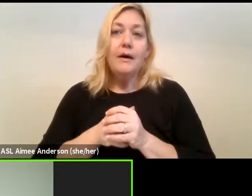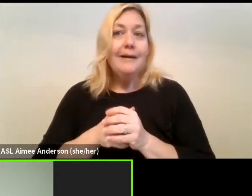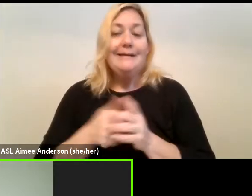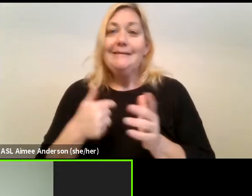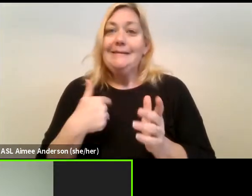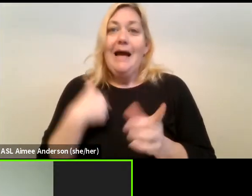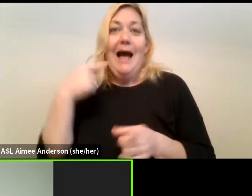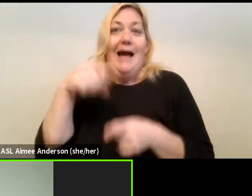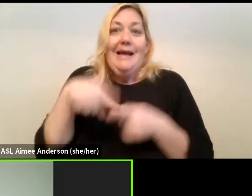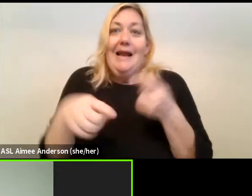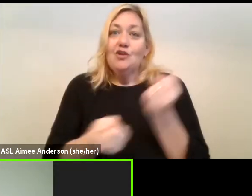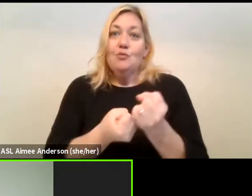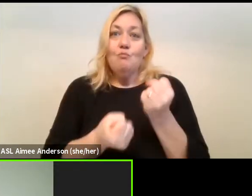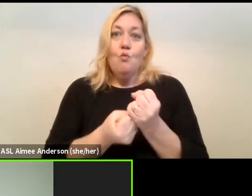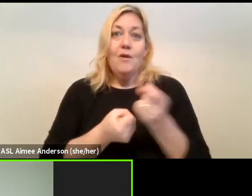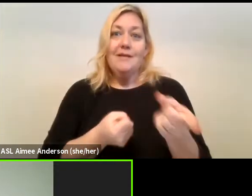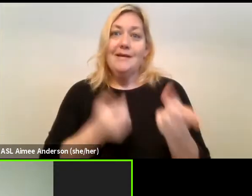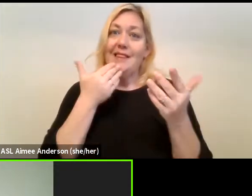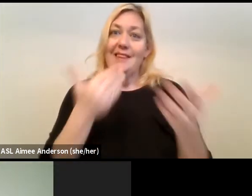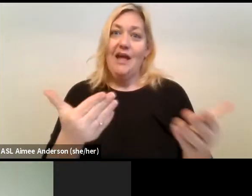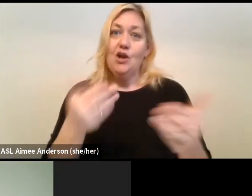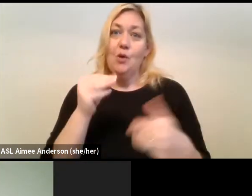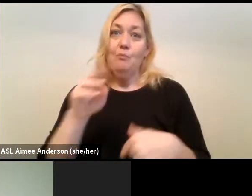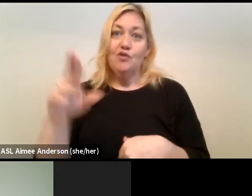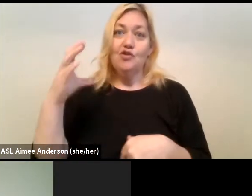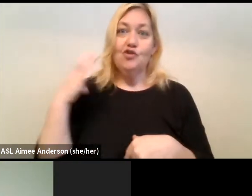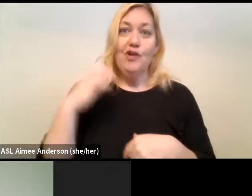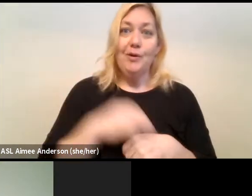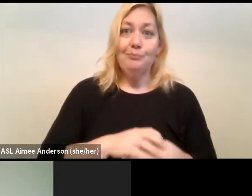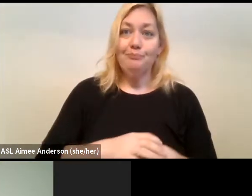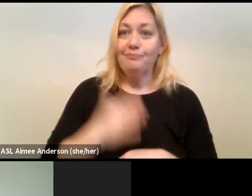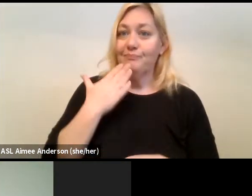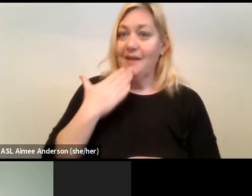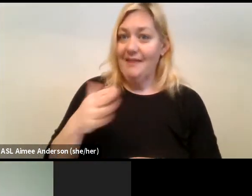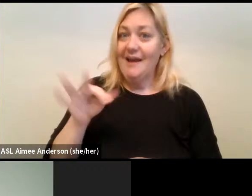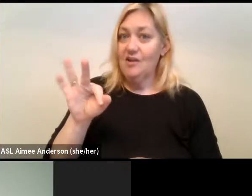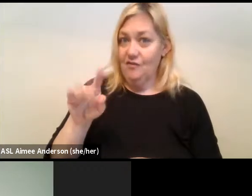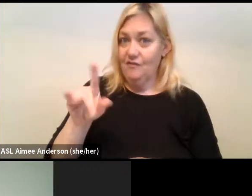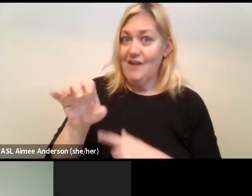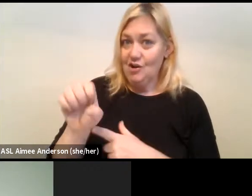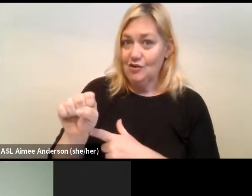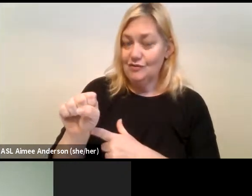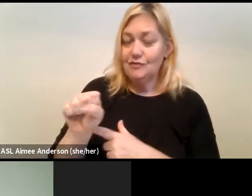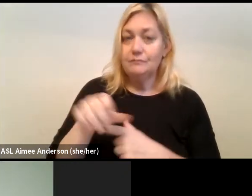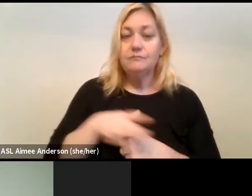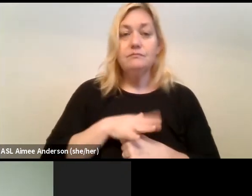I cannot support this. Thank you, Mr. Chair. Thank you, Mr. Field. All right, second speaker in favor,